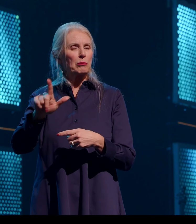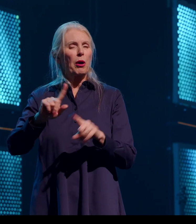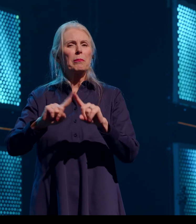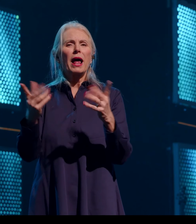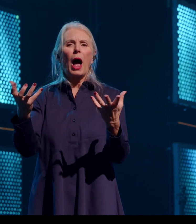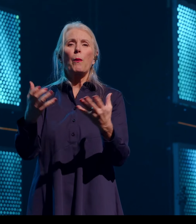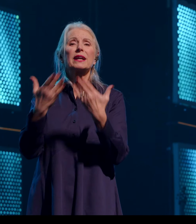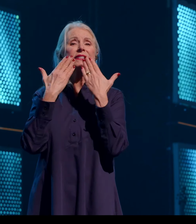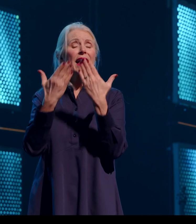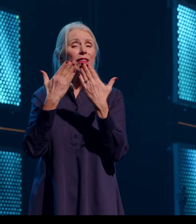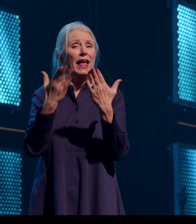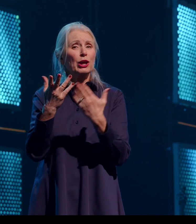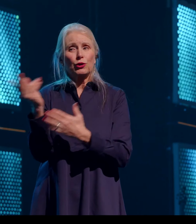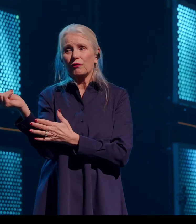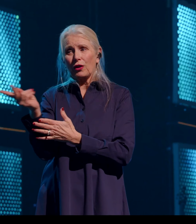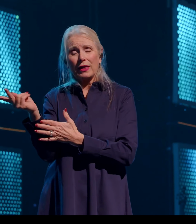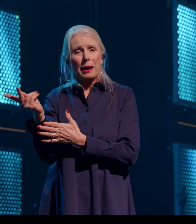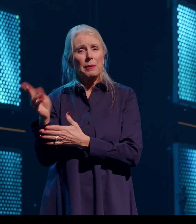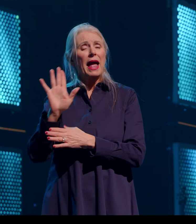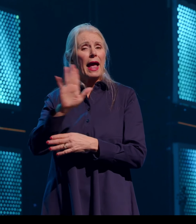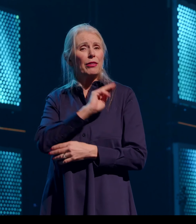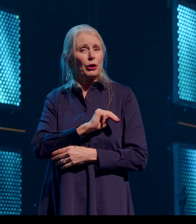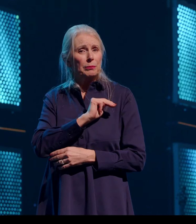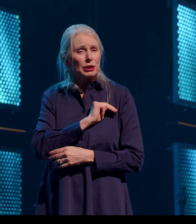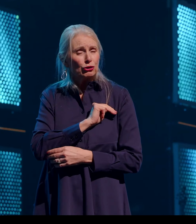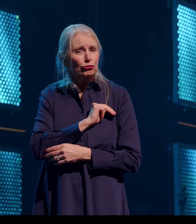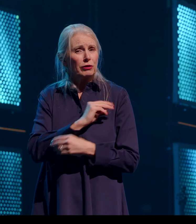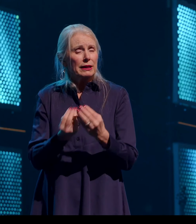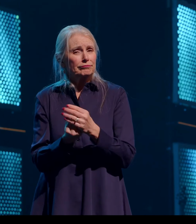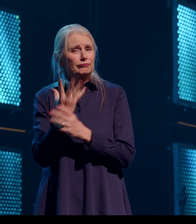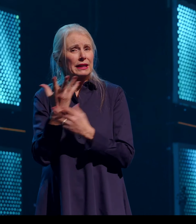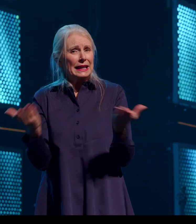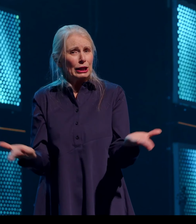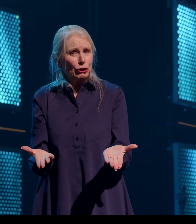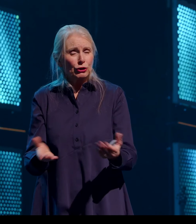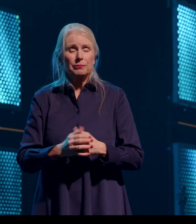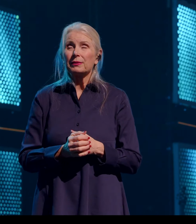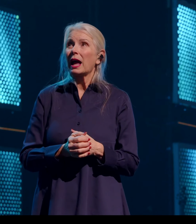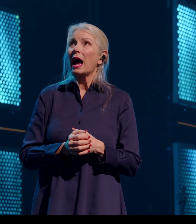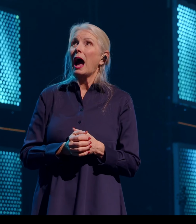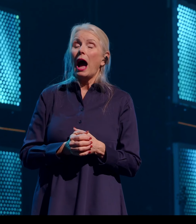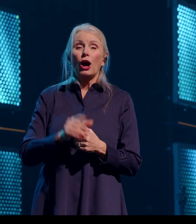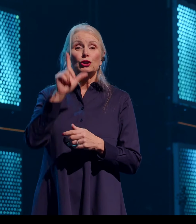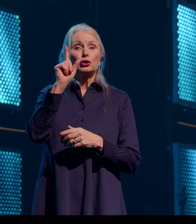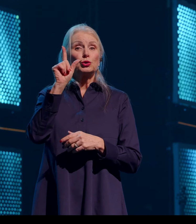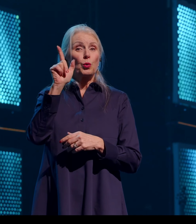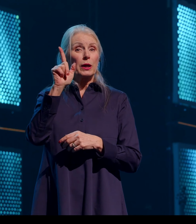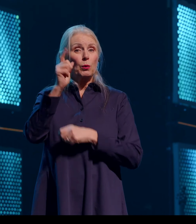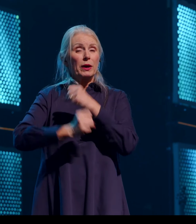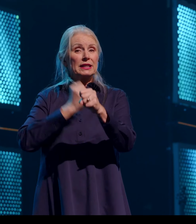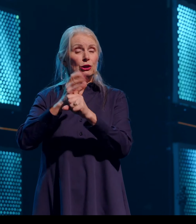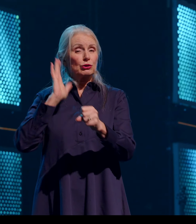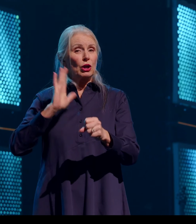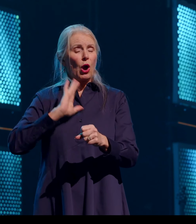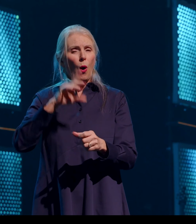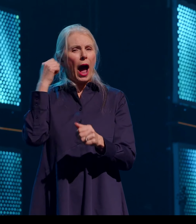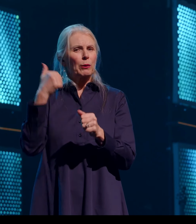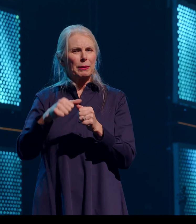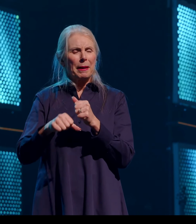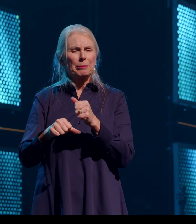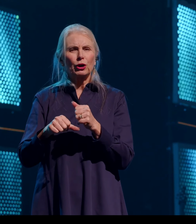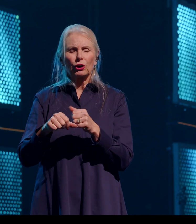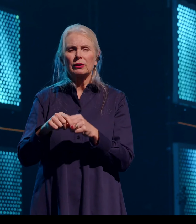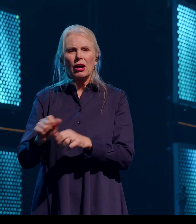you to them for the years they put in a service here. Kendall, I can remember 21 years ago. I can remember the hole that we're playing golf